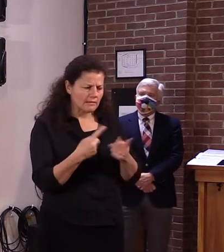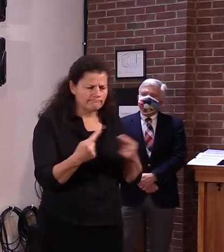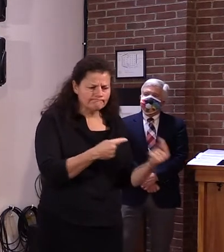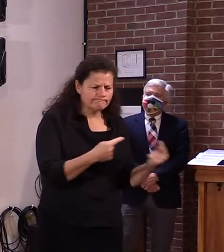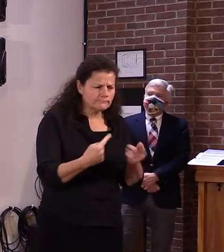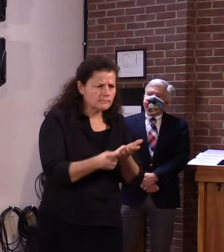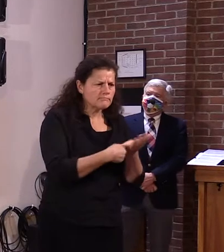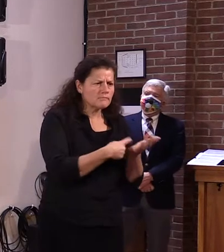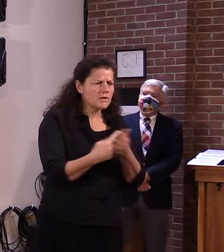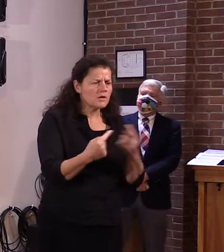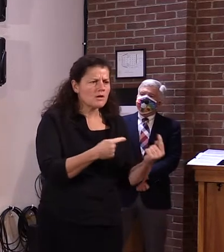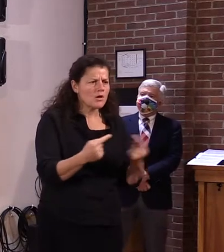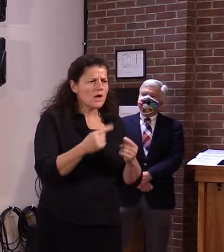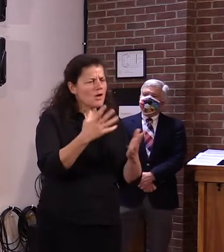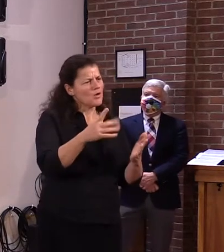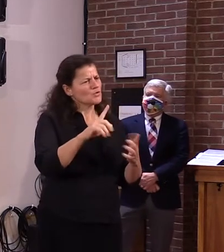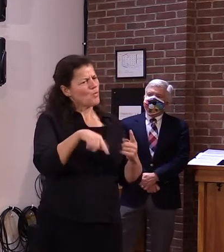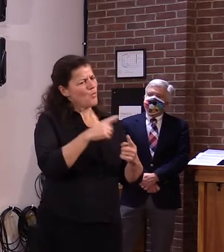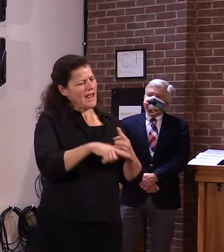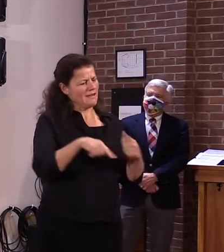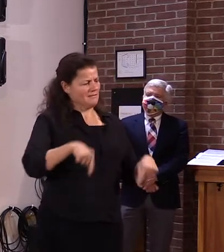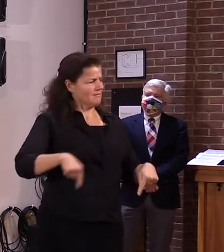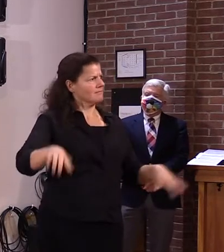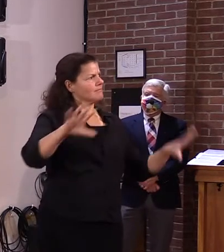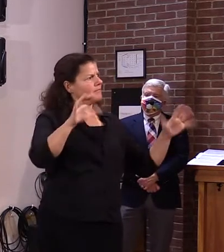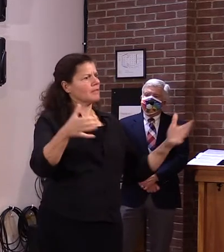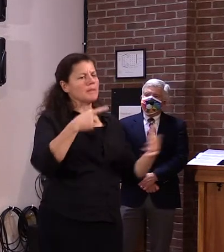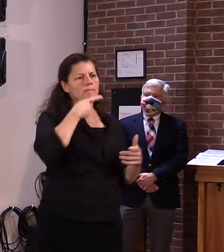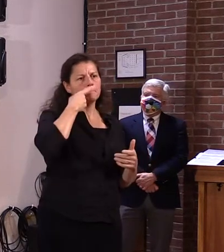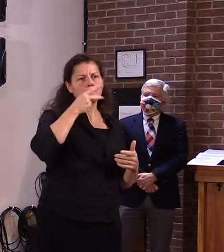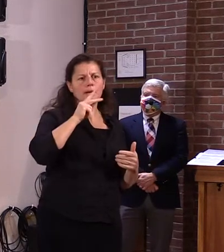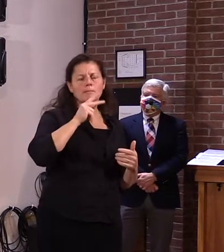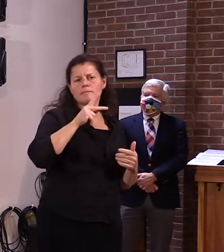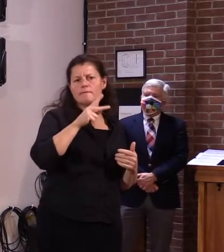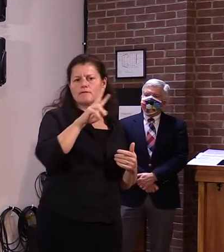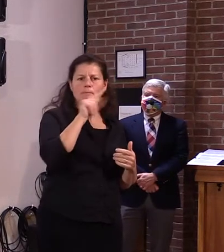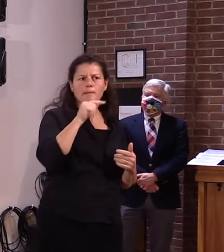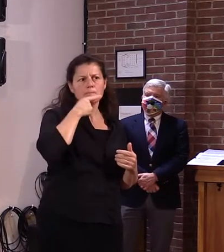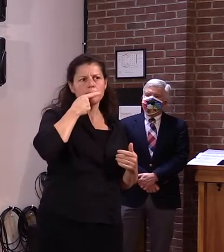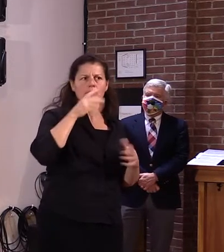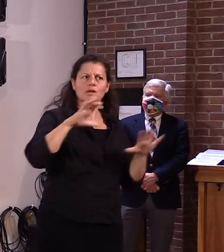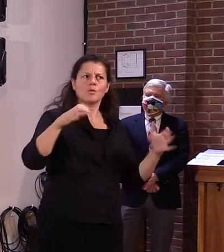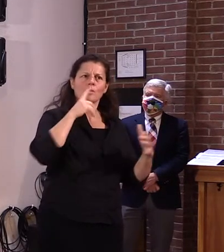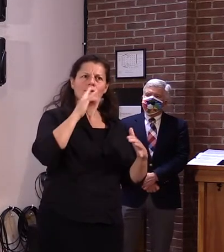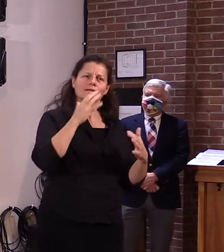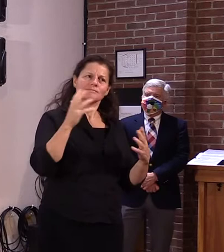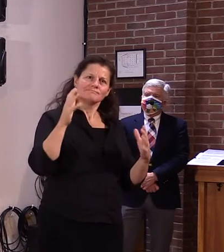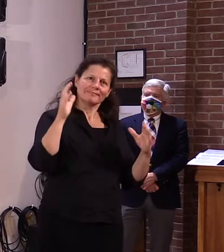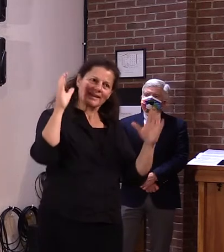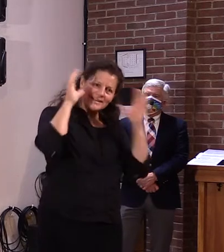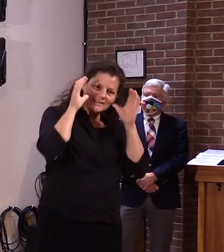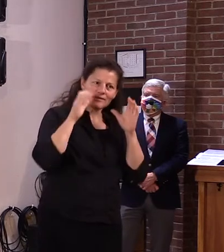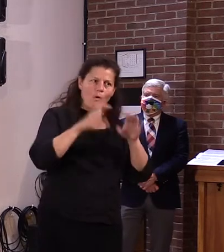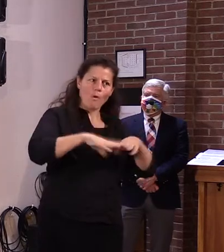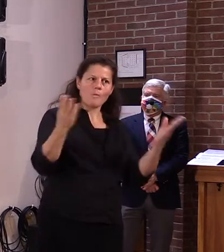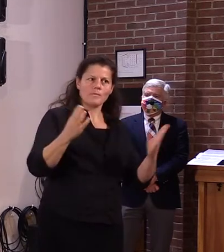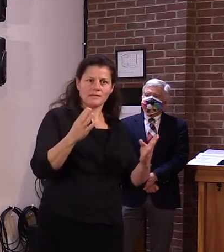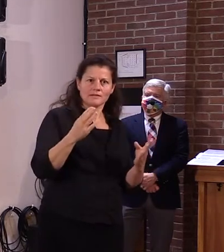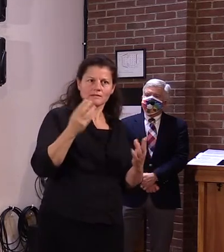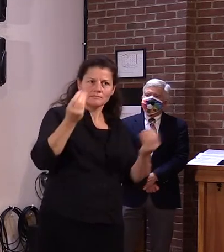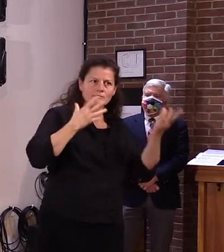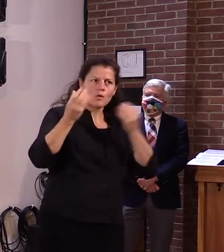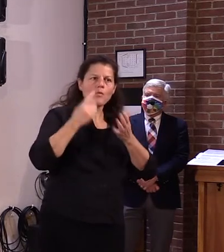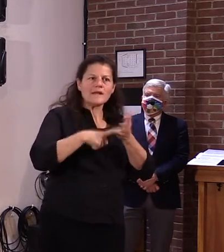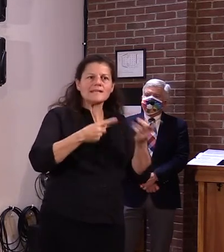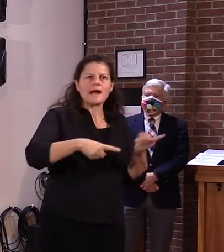getting back to a little more transparent Vermont and holding Vermont drivers accountable for their actions on public highways. Yeah, thank